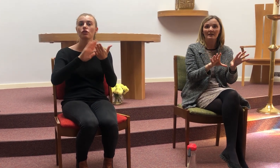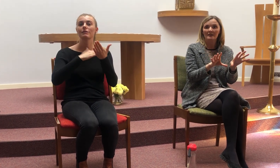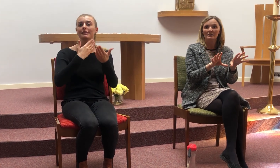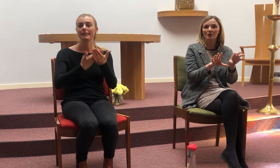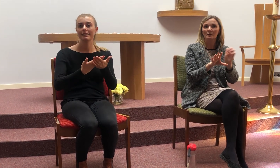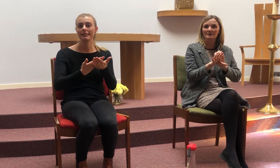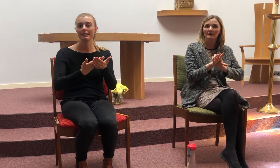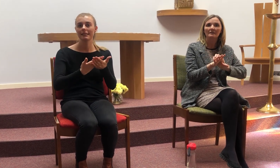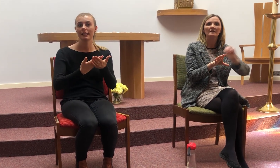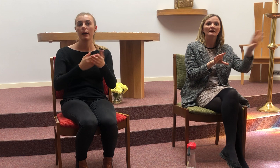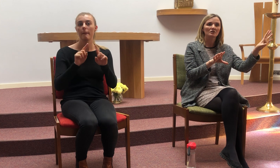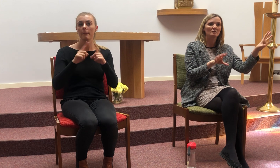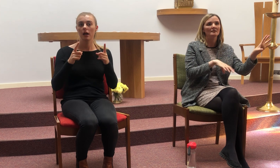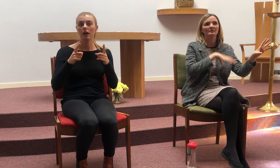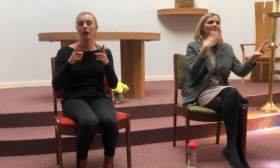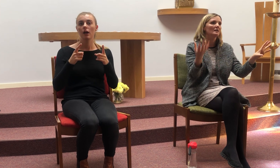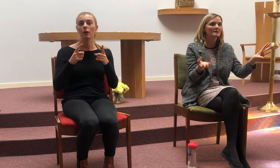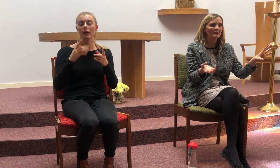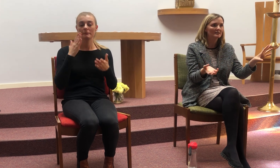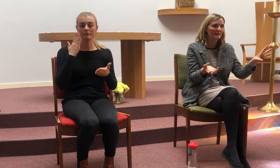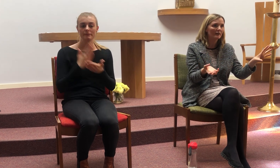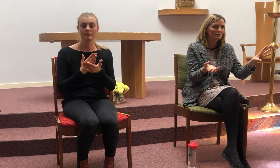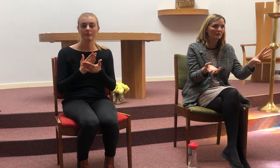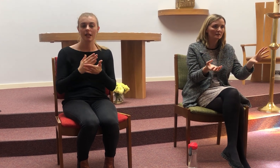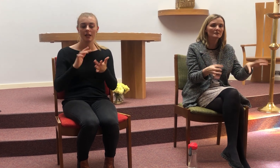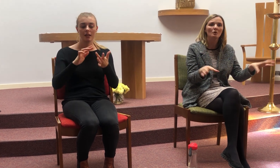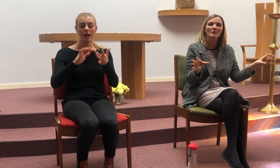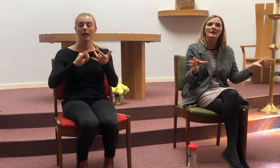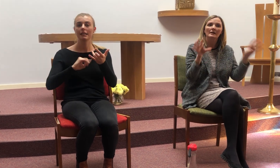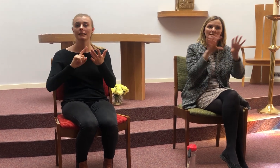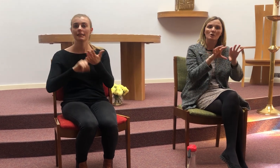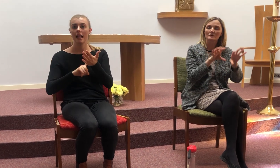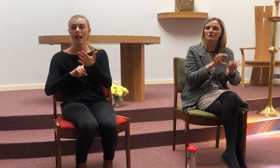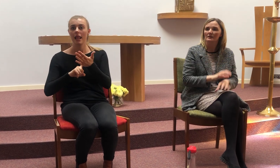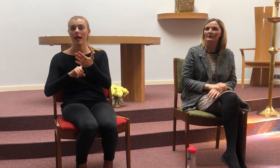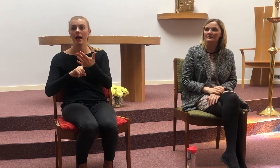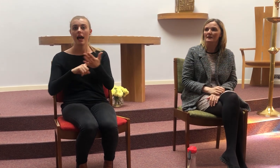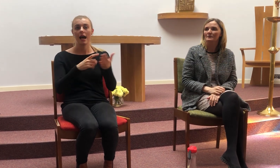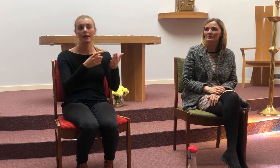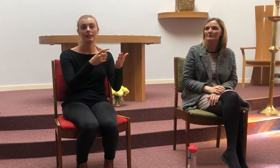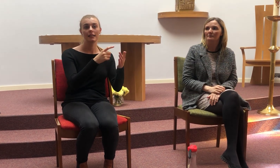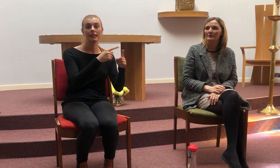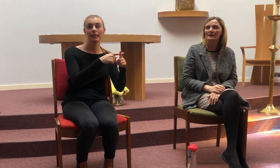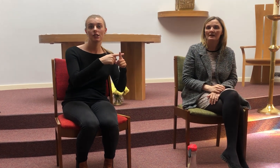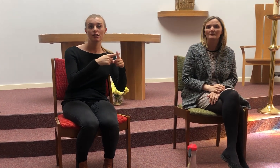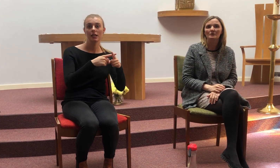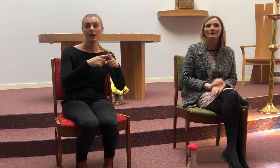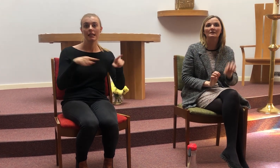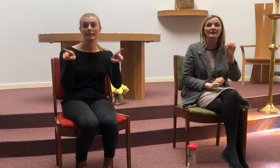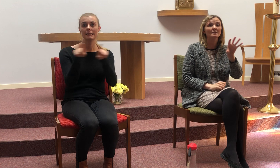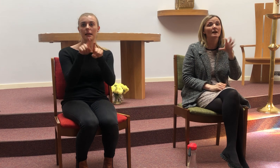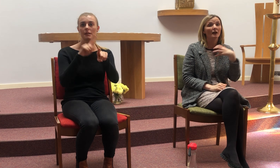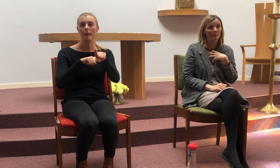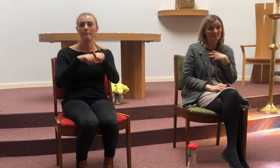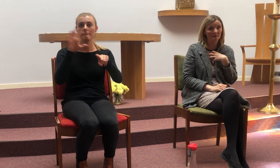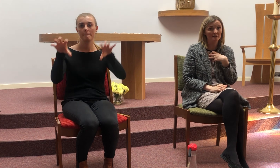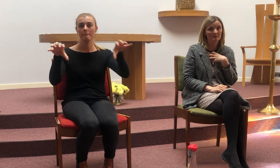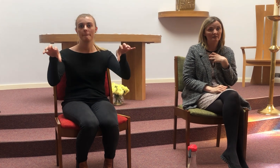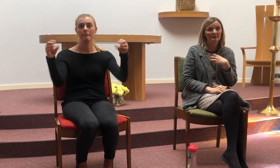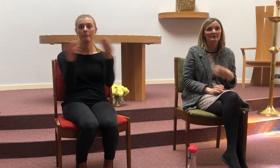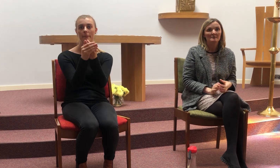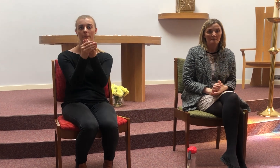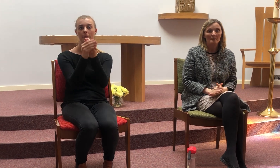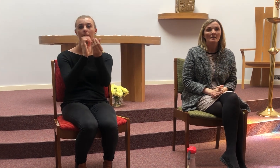time. It's not that the English goes out and then the ISL is an afterthought, so it's always done at the same time. So that's on our